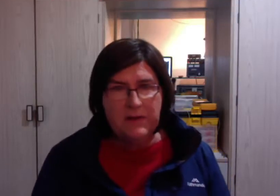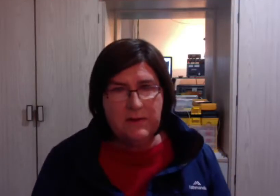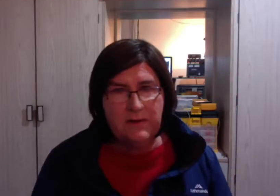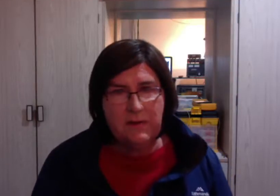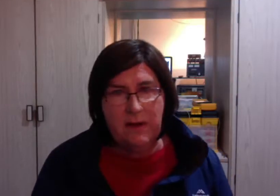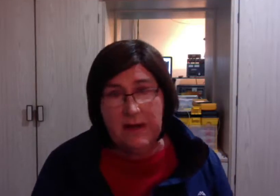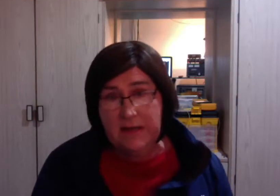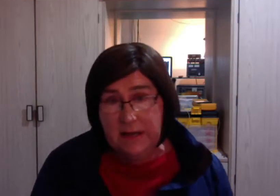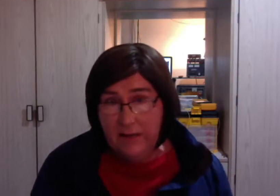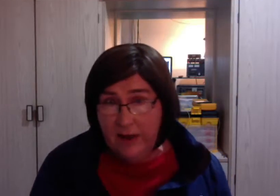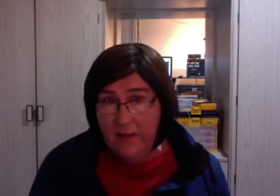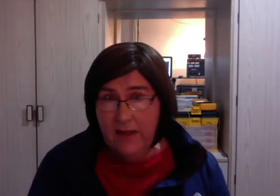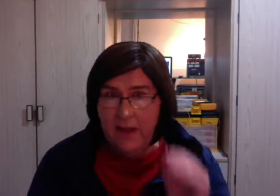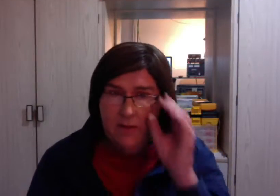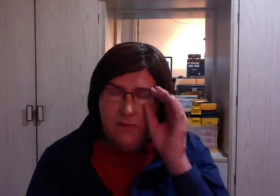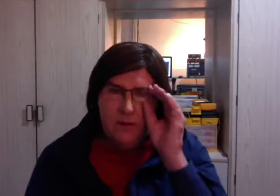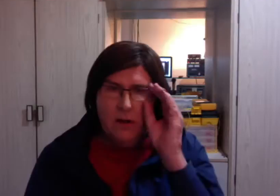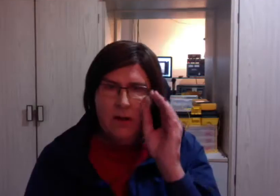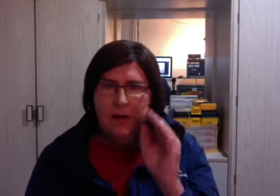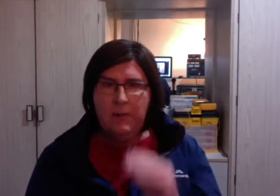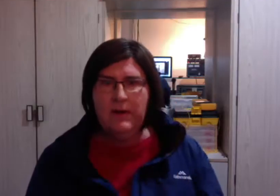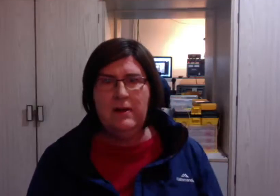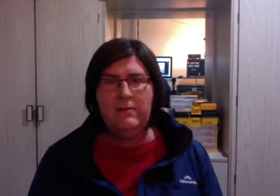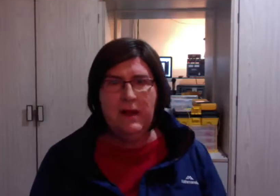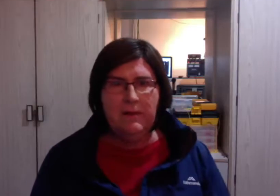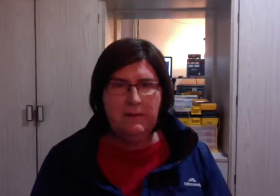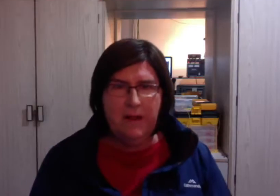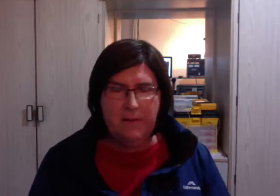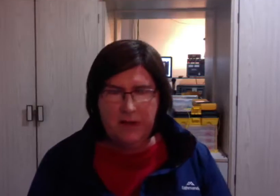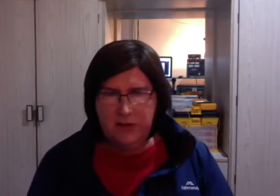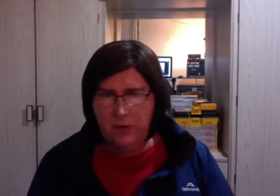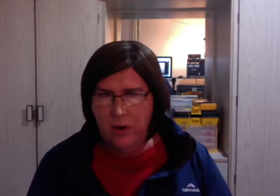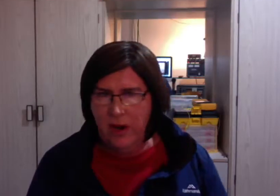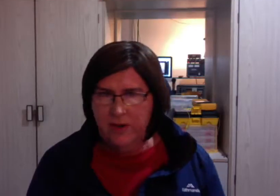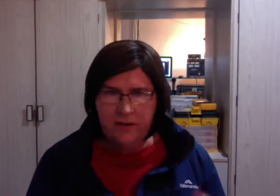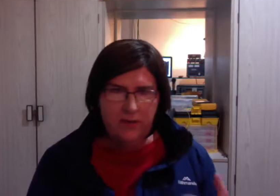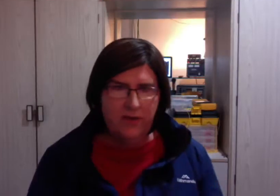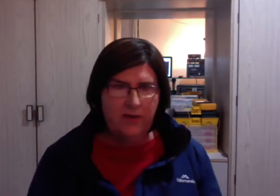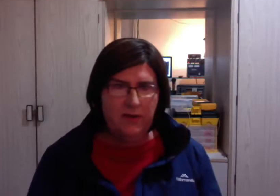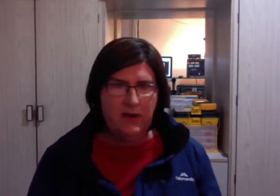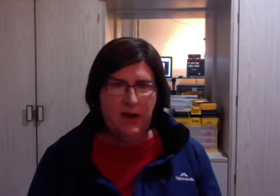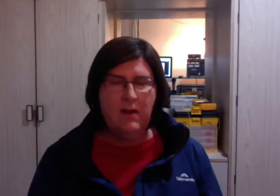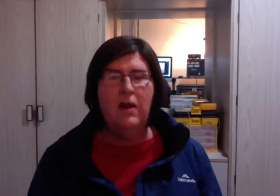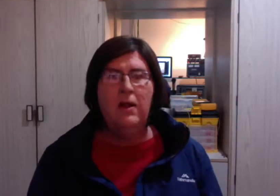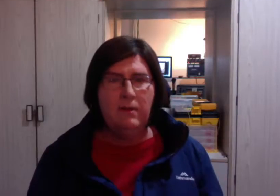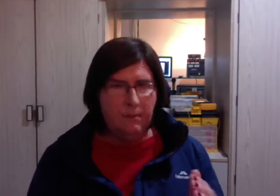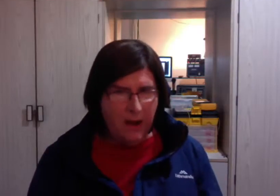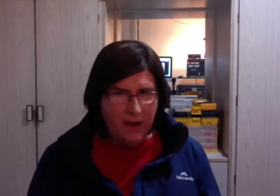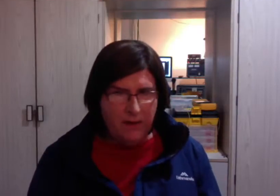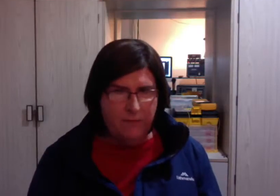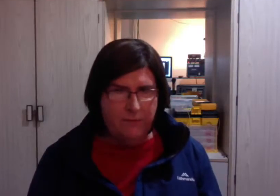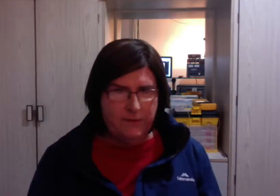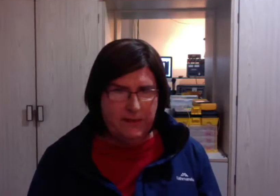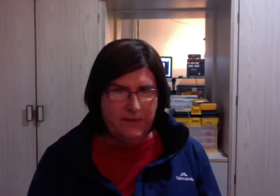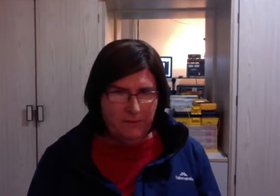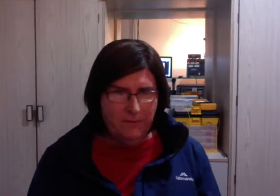let them down to 18, start there. Oh, no, I'm not letting them down that much. So what I did was I said, okay, mine are at 15,